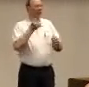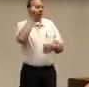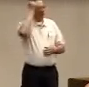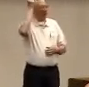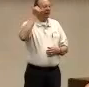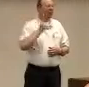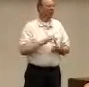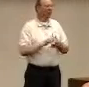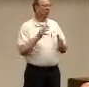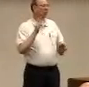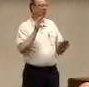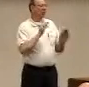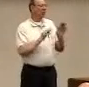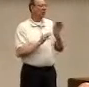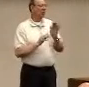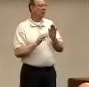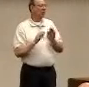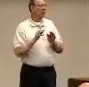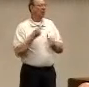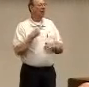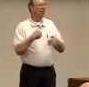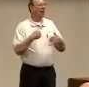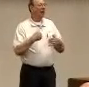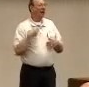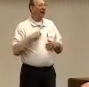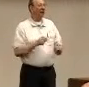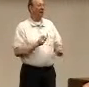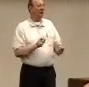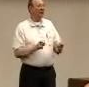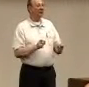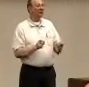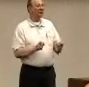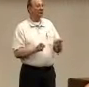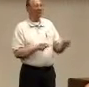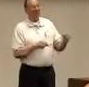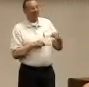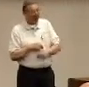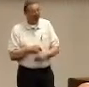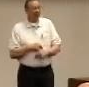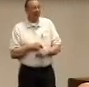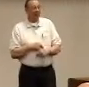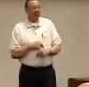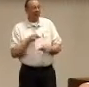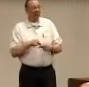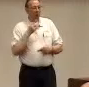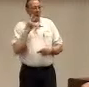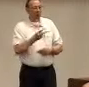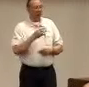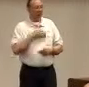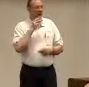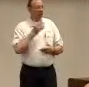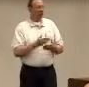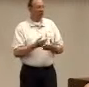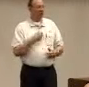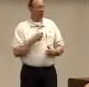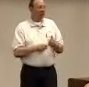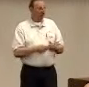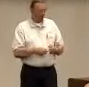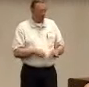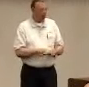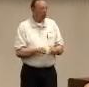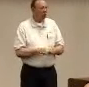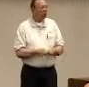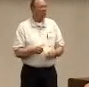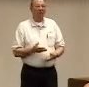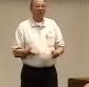I had no idea how much trouble we were having adjusting being back until I watched my son have trouble